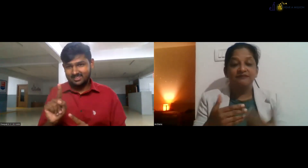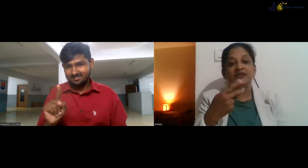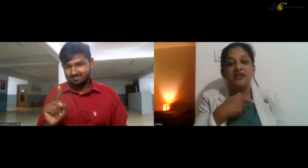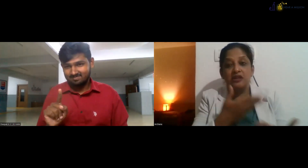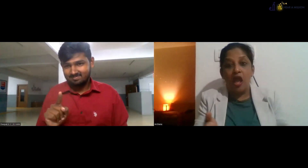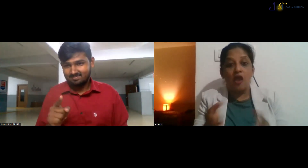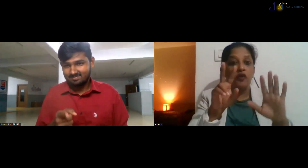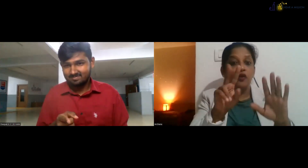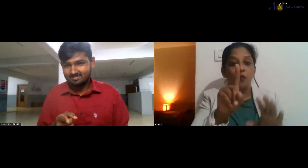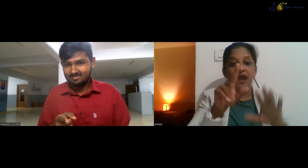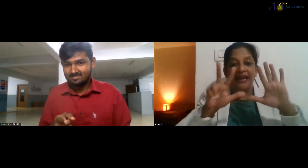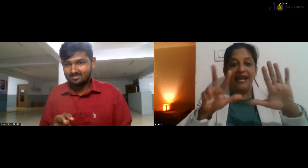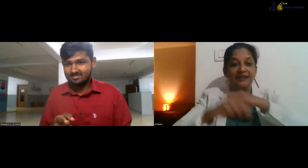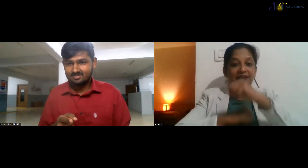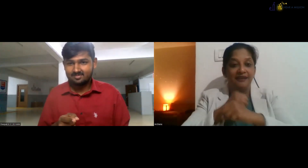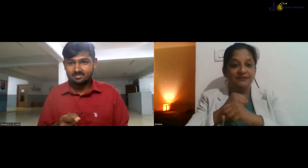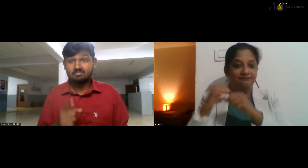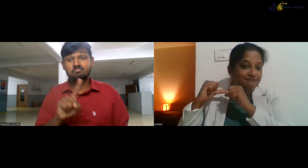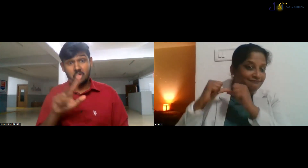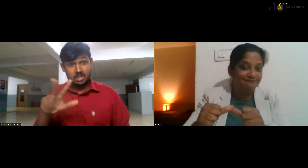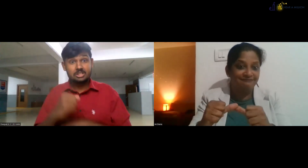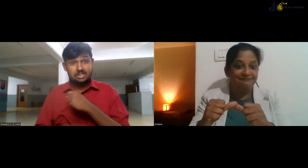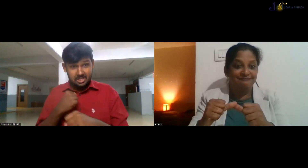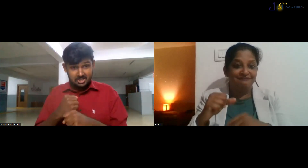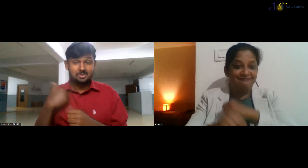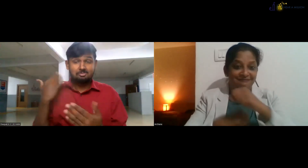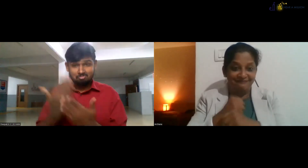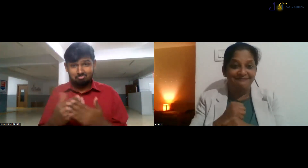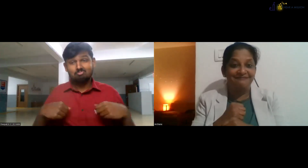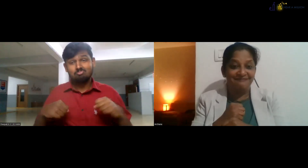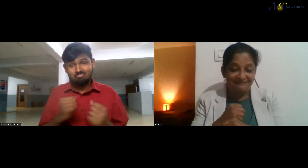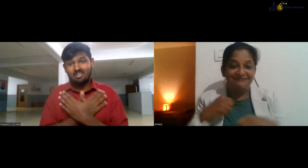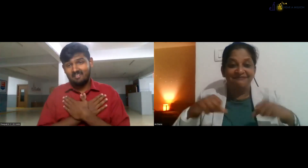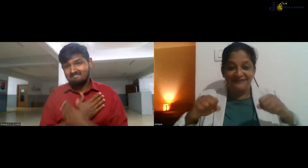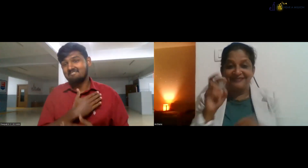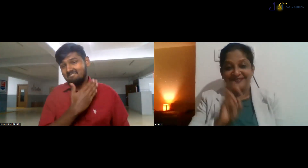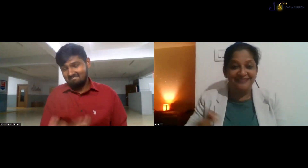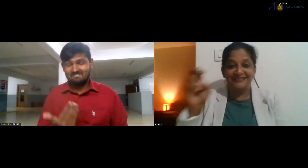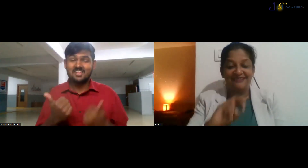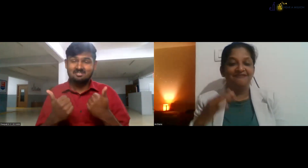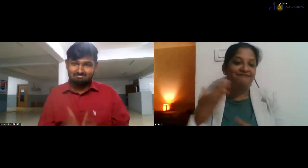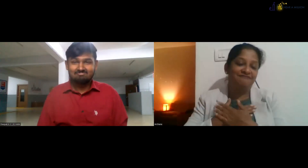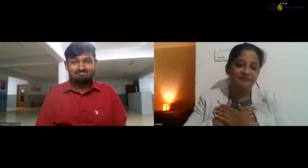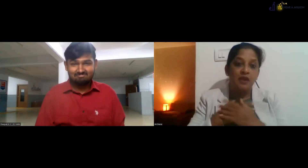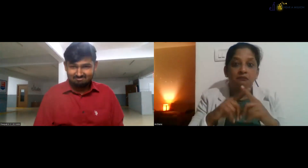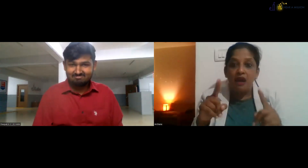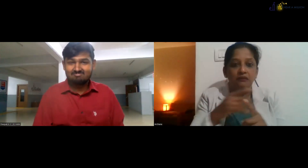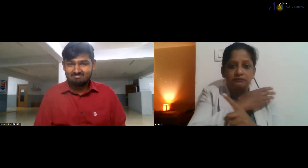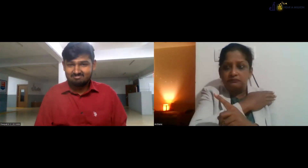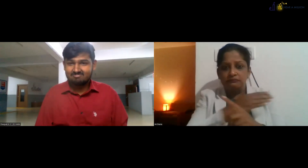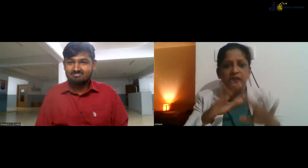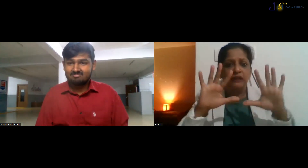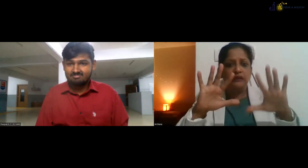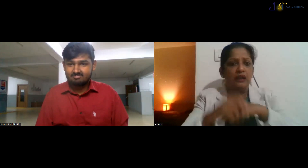That yeah, I hope that you will be doing it further as well. Yes, so I have been riding a bike